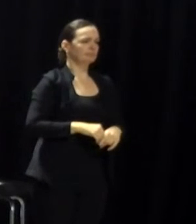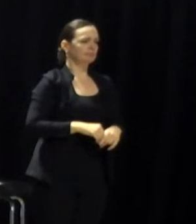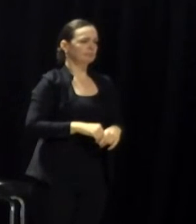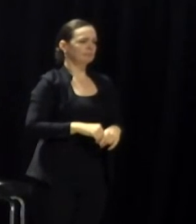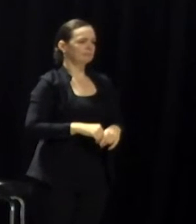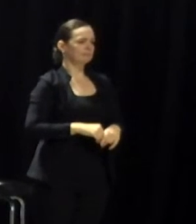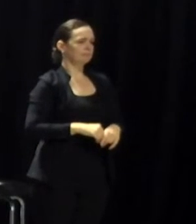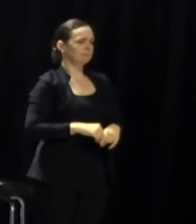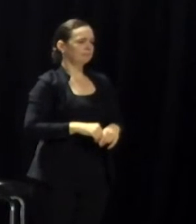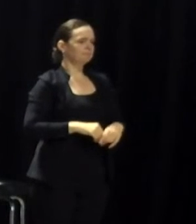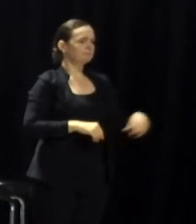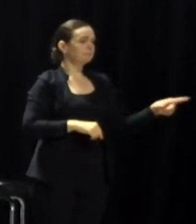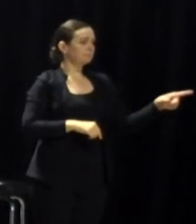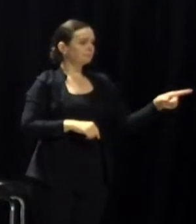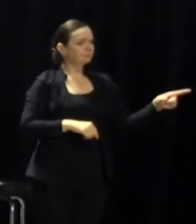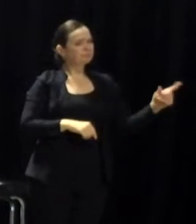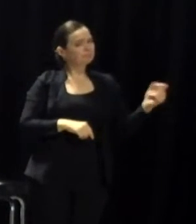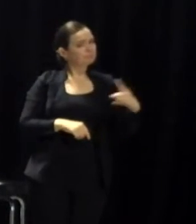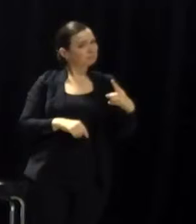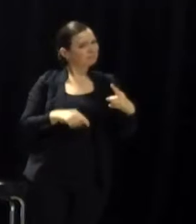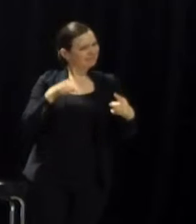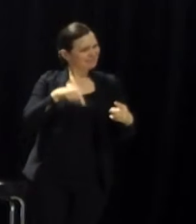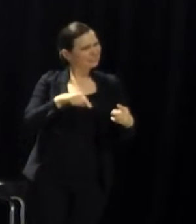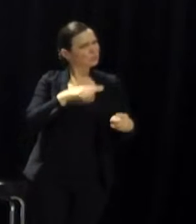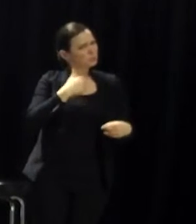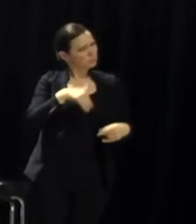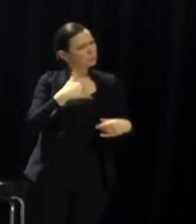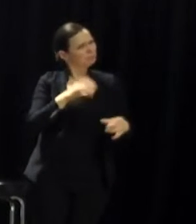that over half of our deaths have